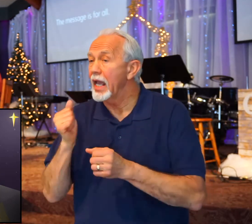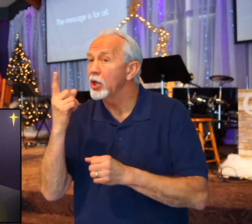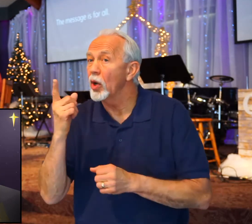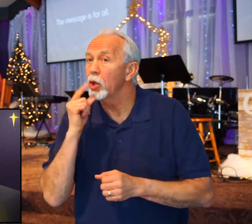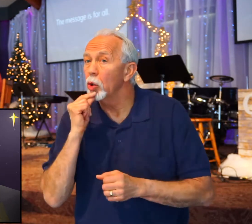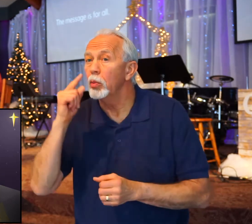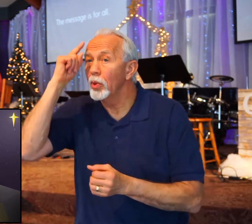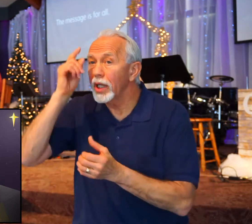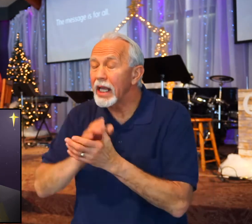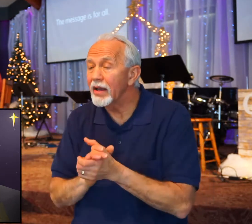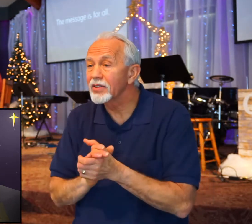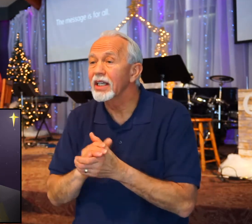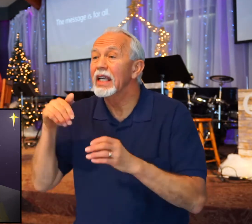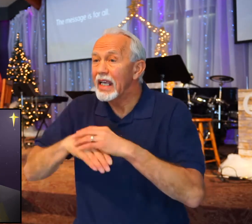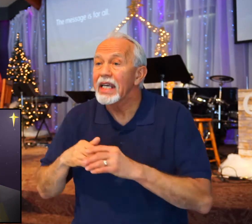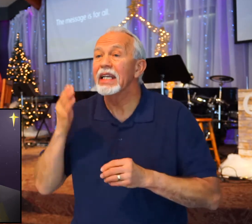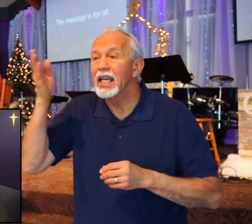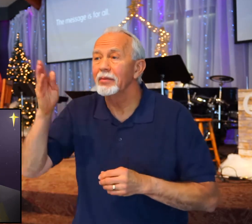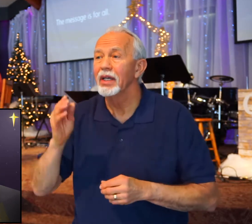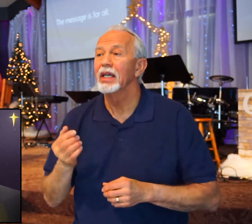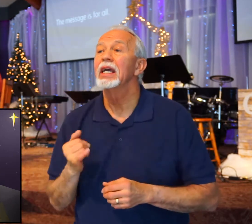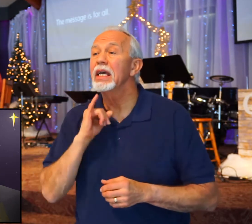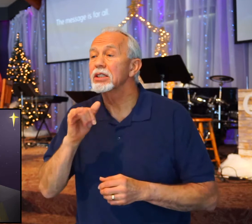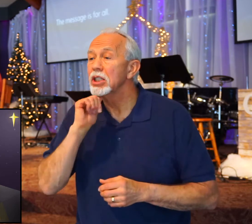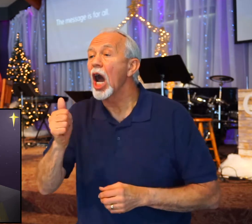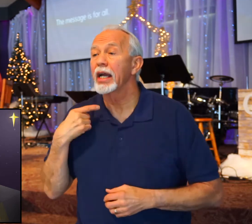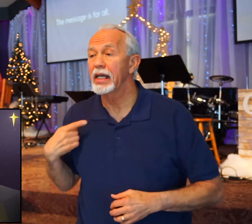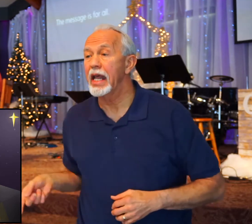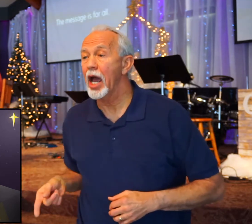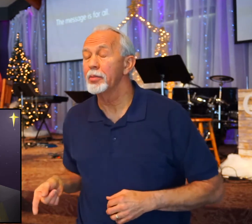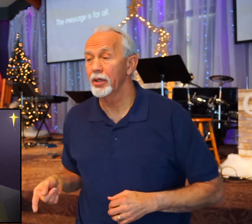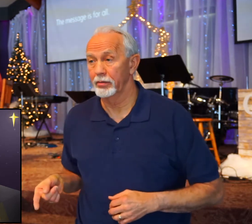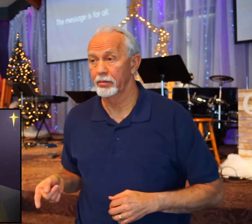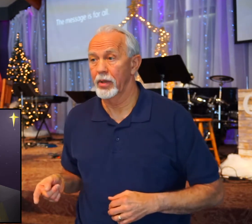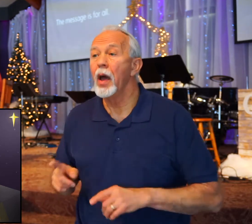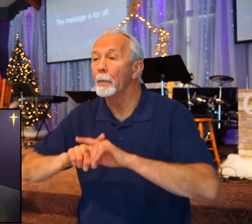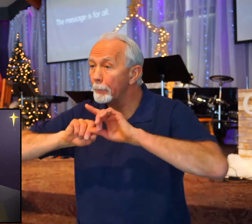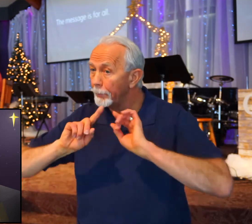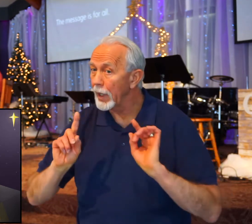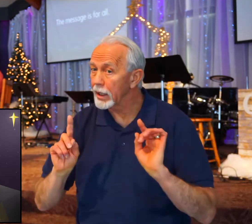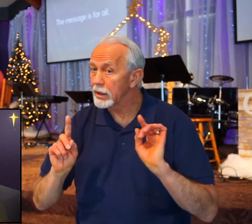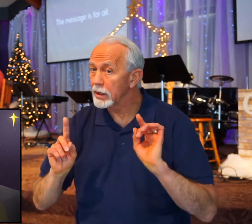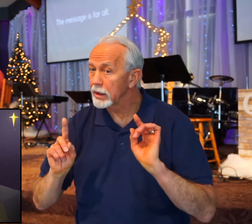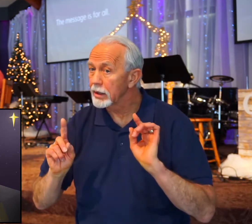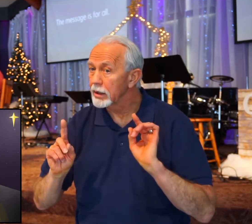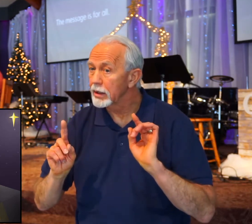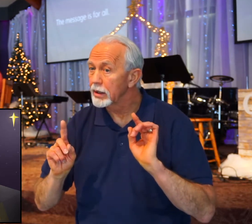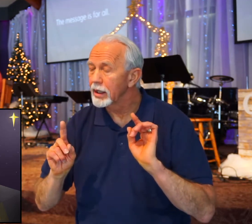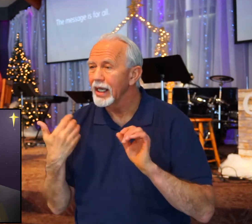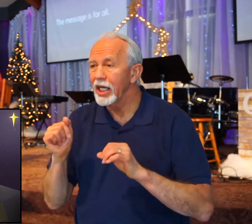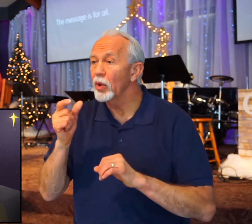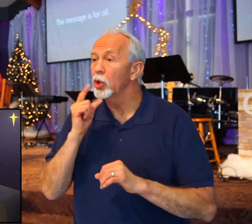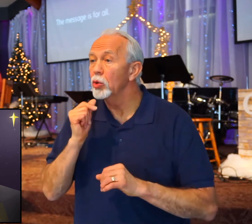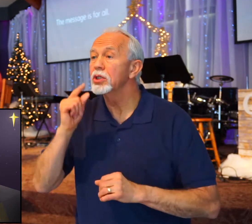who believes in him is not condemned. But anyone who does not